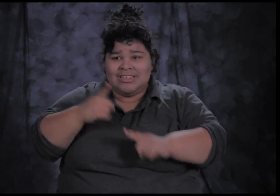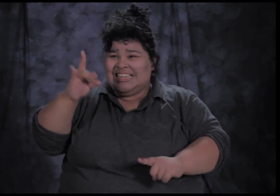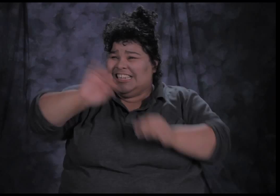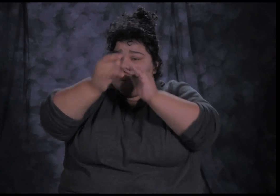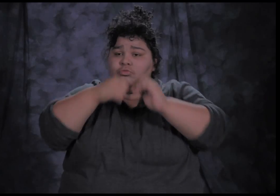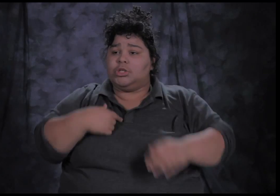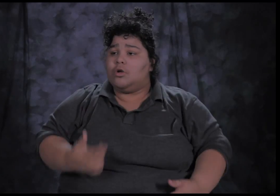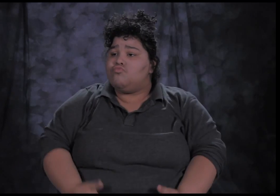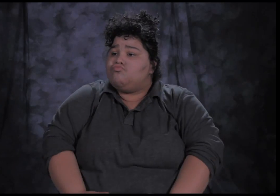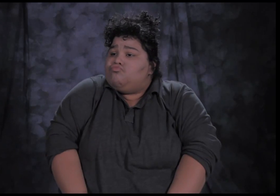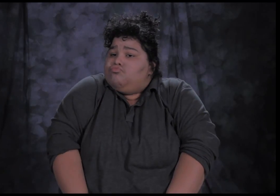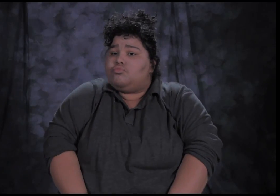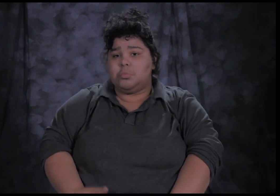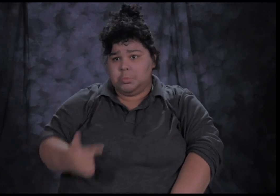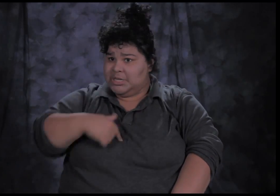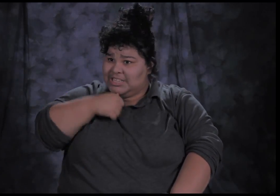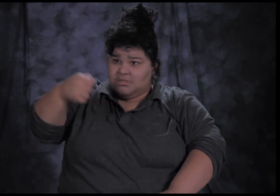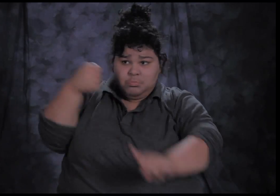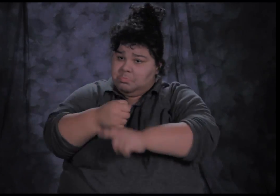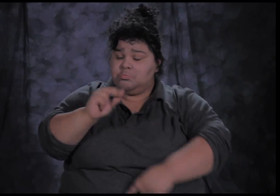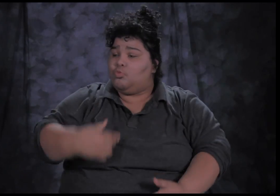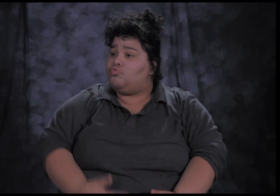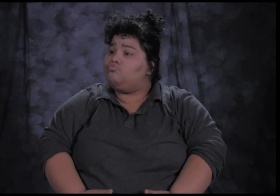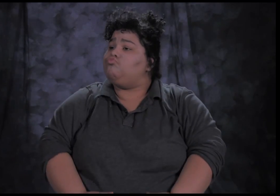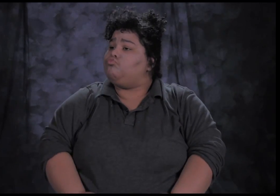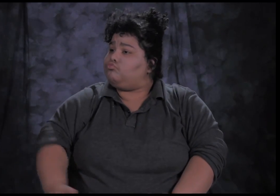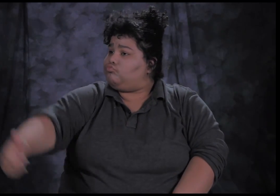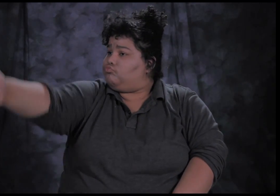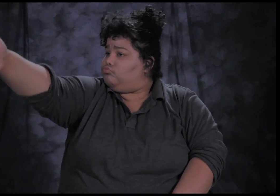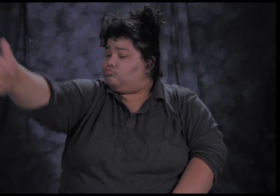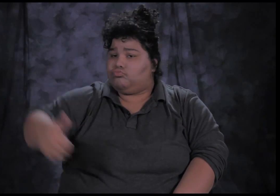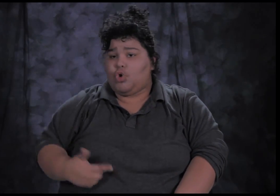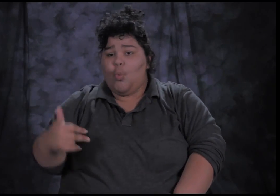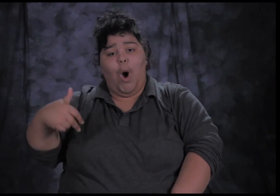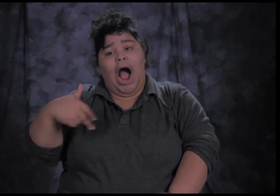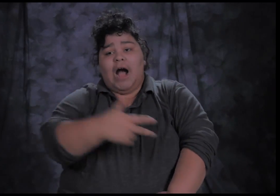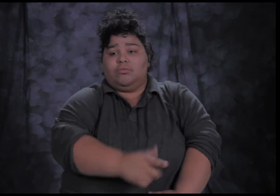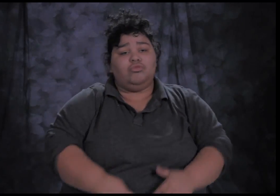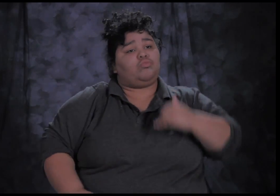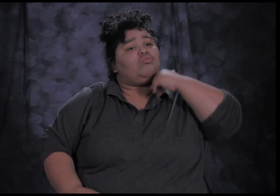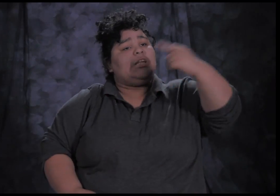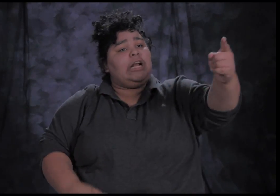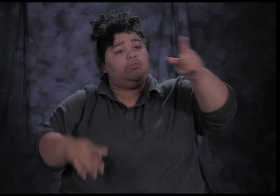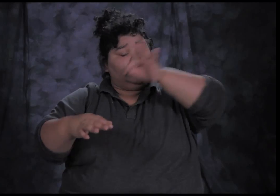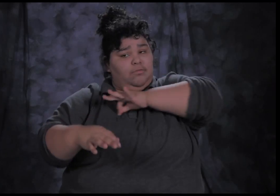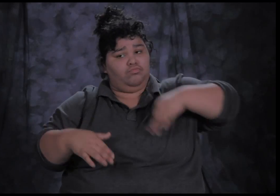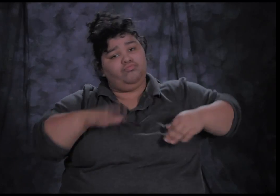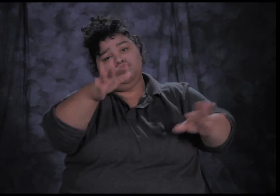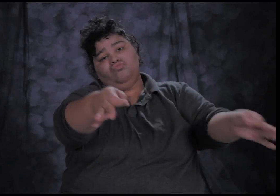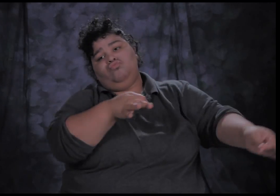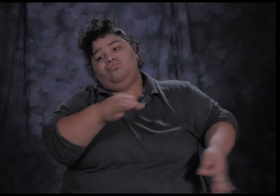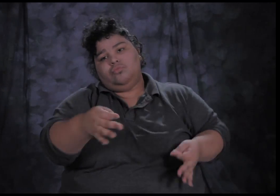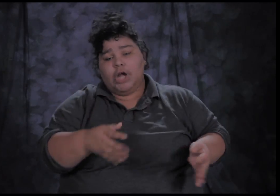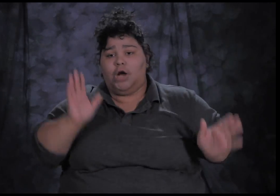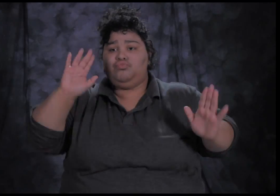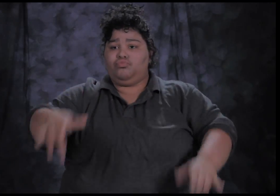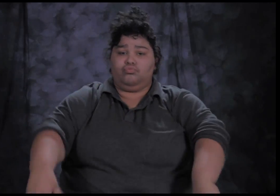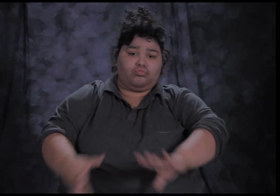more respectful to others. And I'm happier. If somebody gets in my face or something, giving me a hard time, I'm like, man,